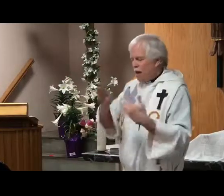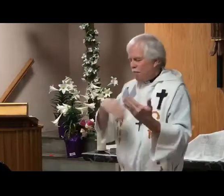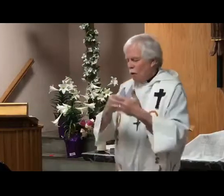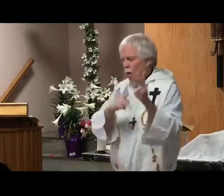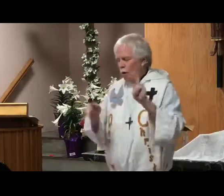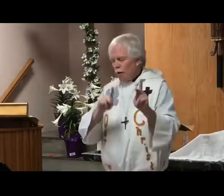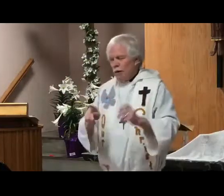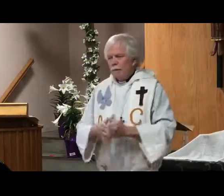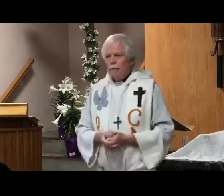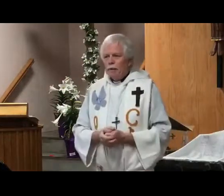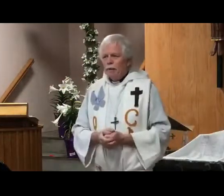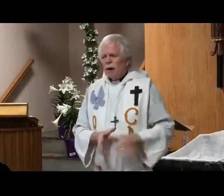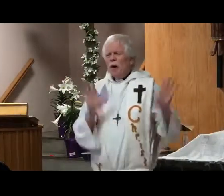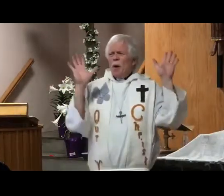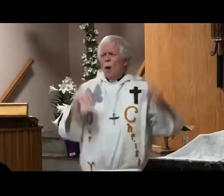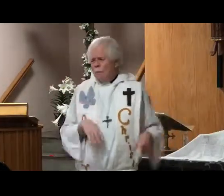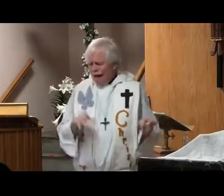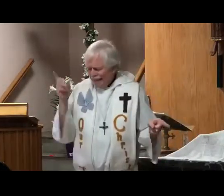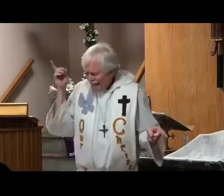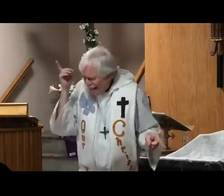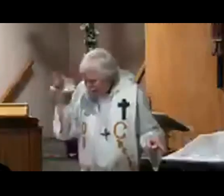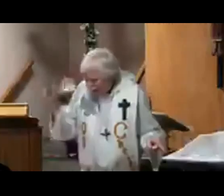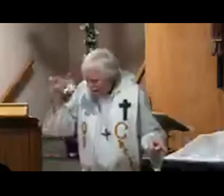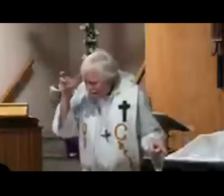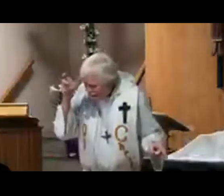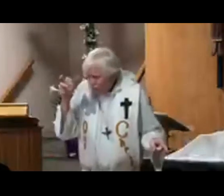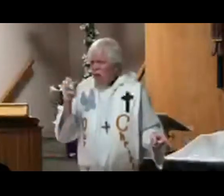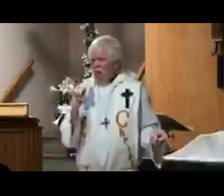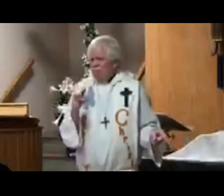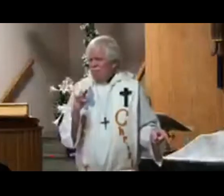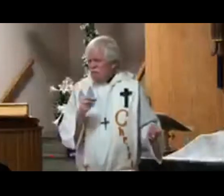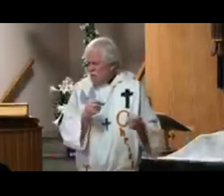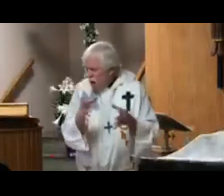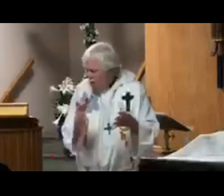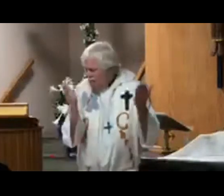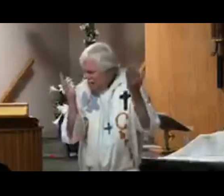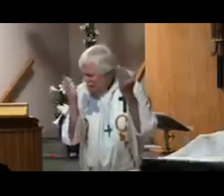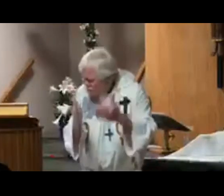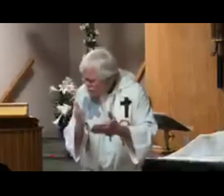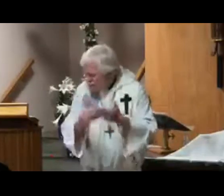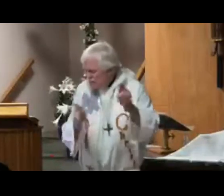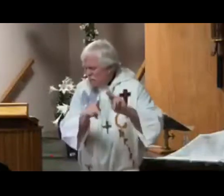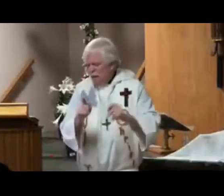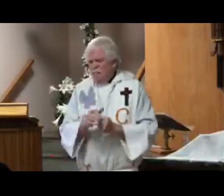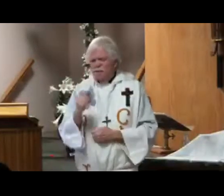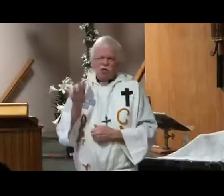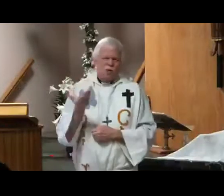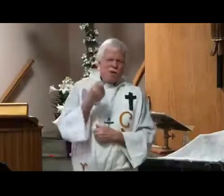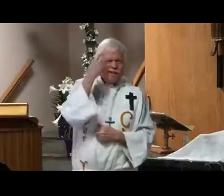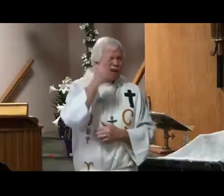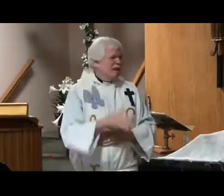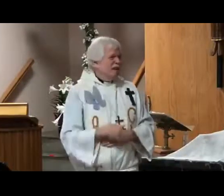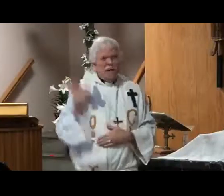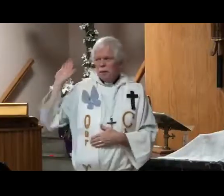to save all people. Oh, but the devil causes and convinces some people